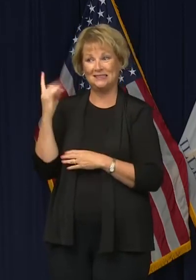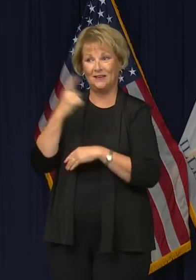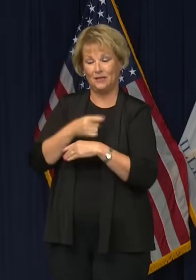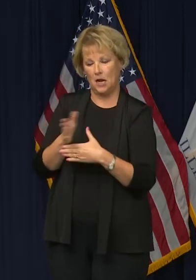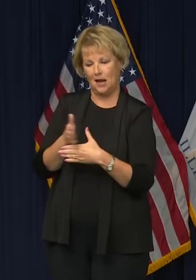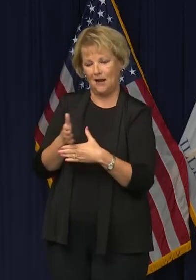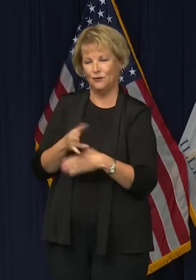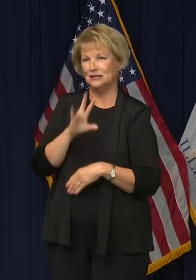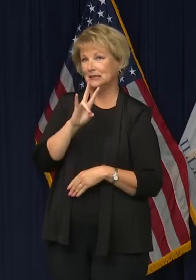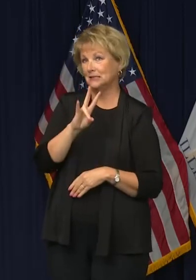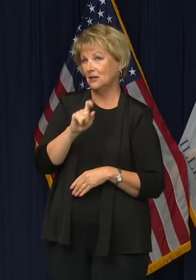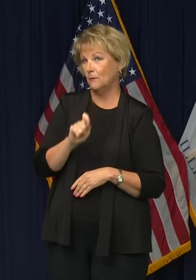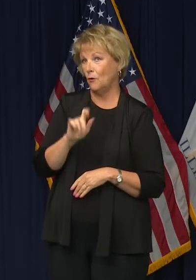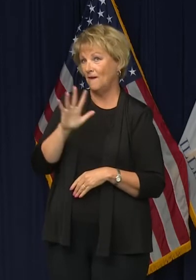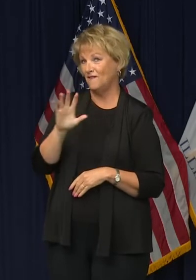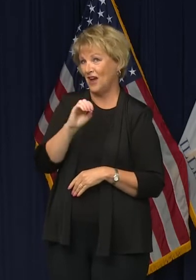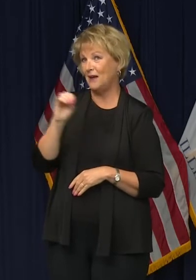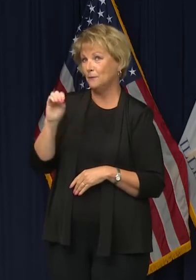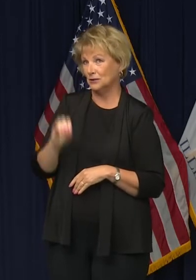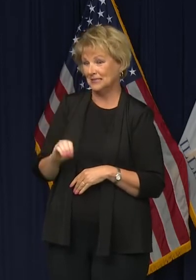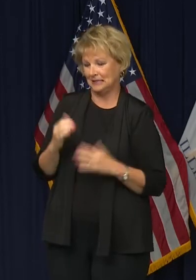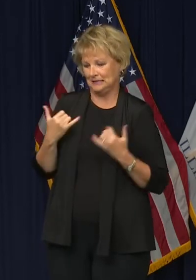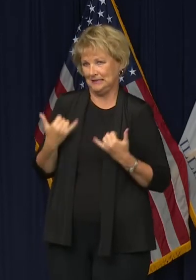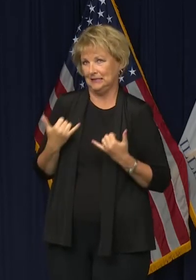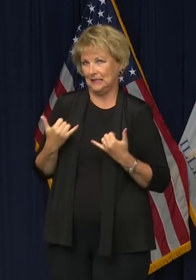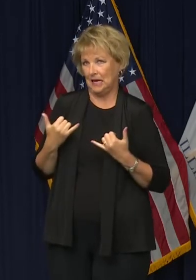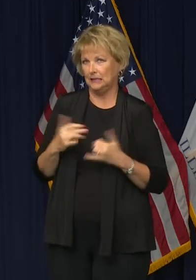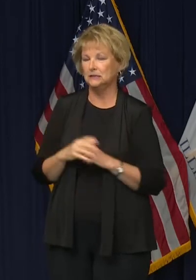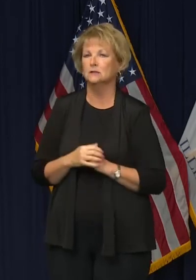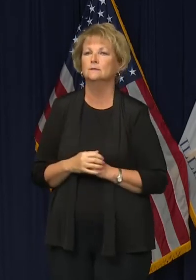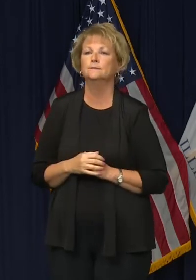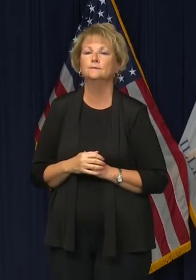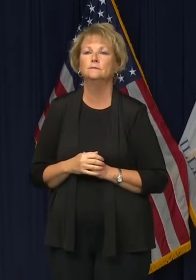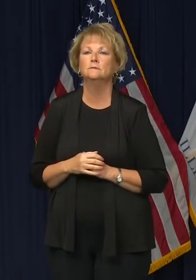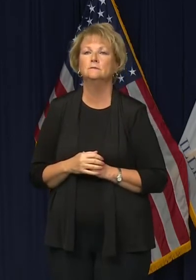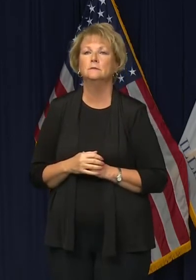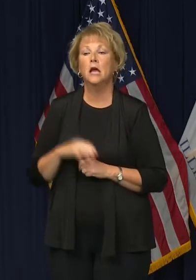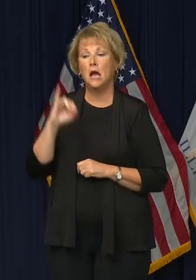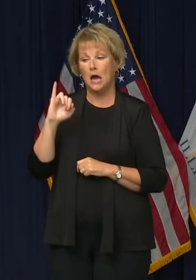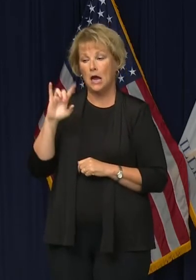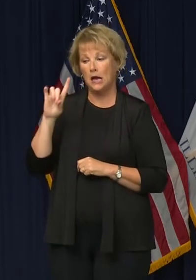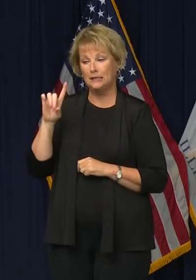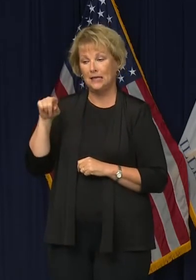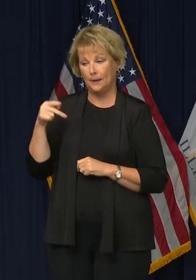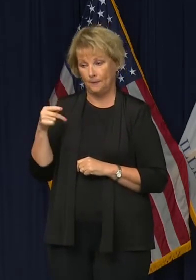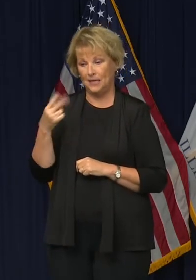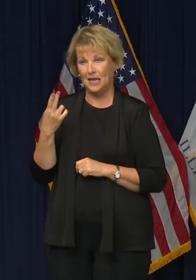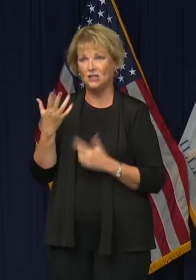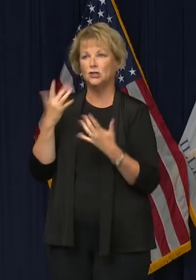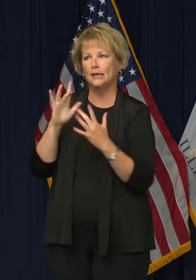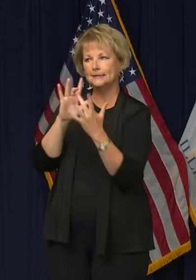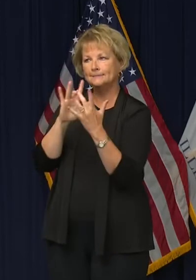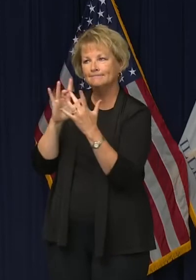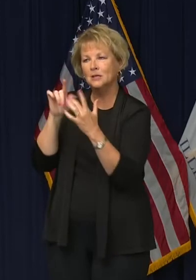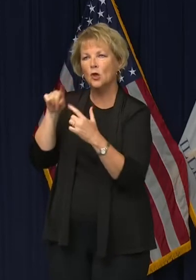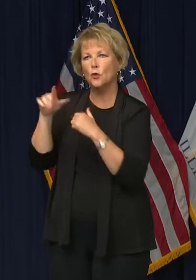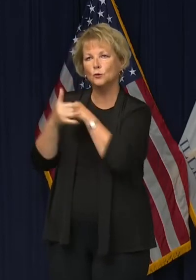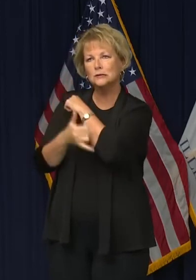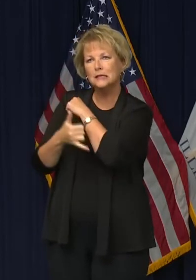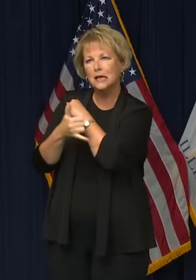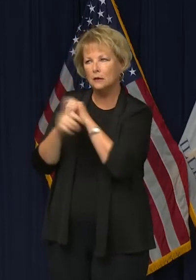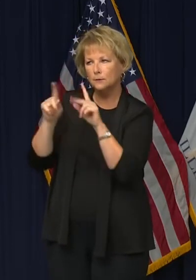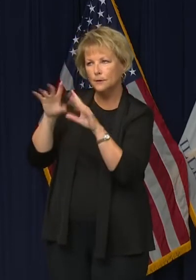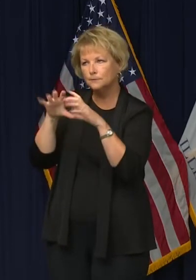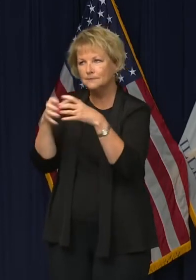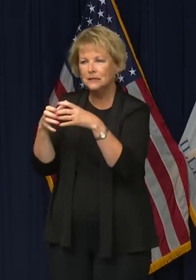of 7.5% as of today's data. IDPH has reached out to county health officials to